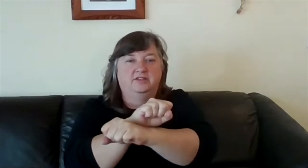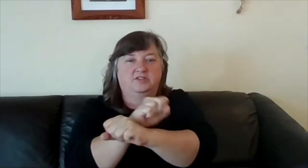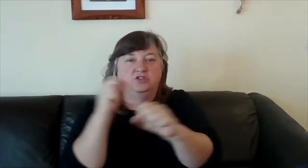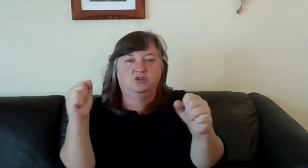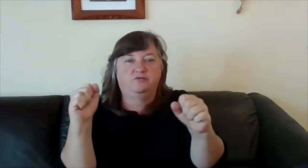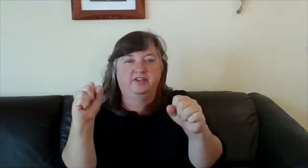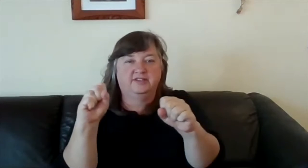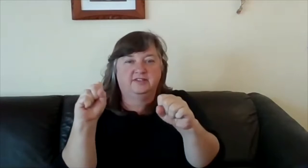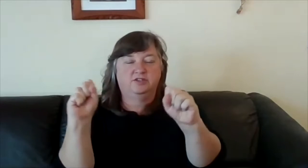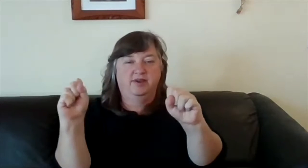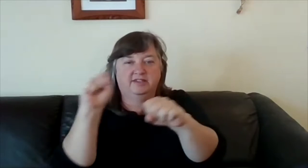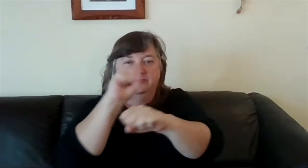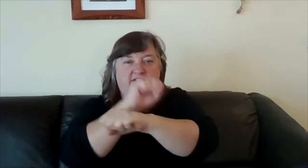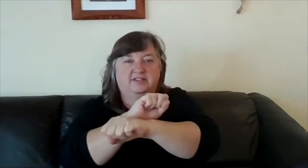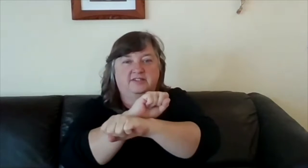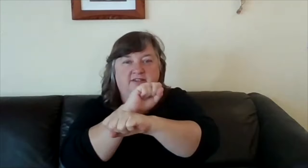It's two fists, two S fists,